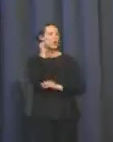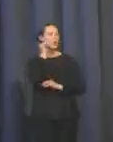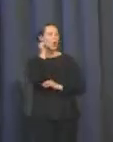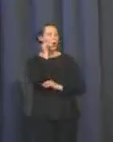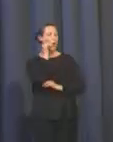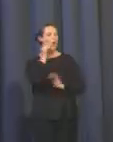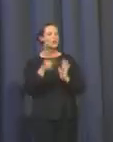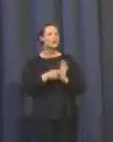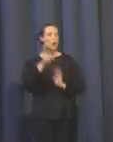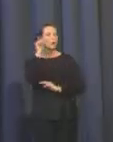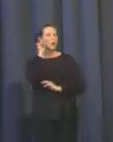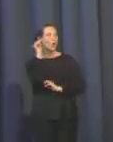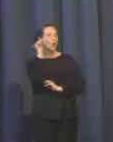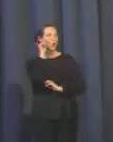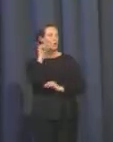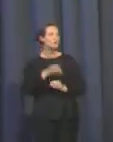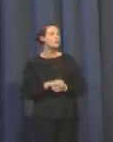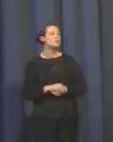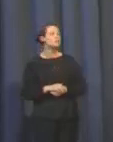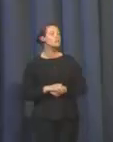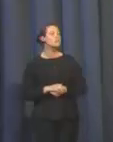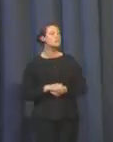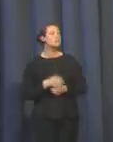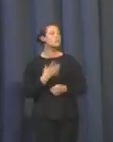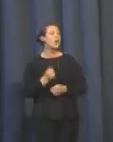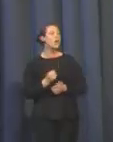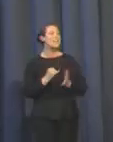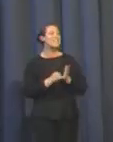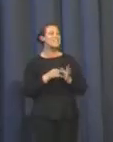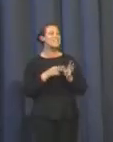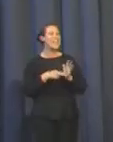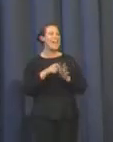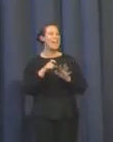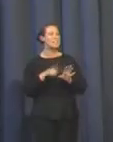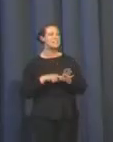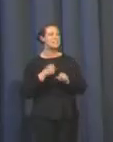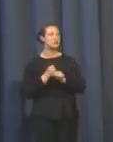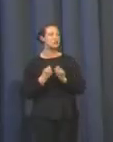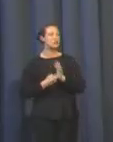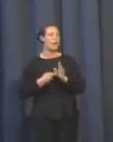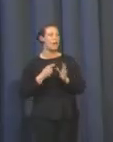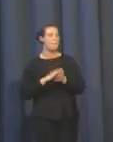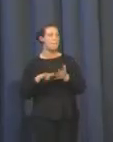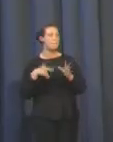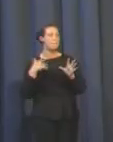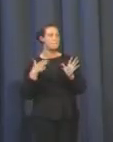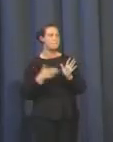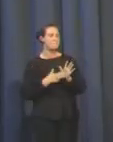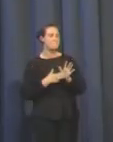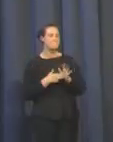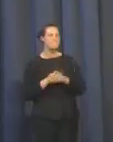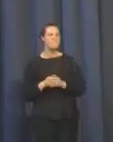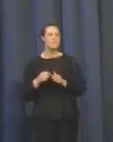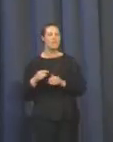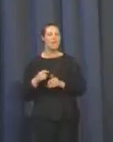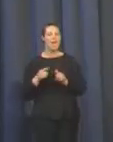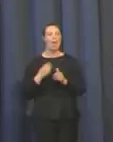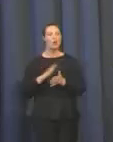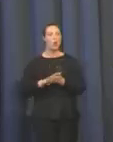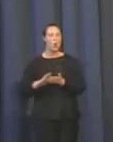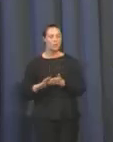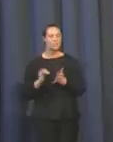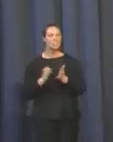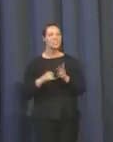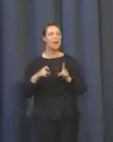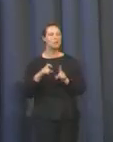know. And we've got Sandy Graham along there. We've got Aaron Hawken. Simon Drew,